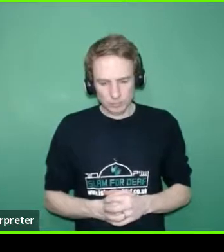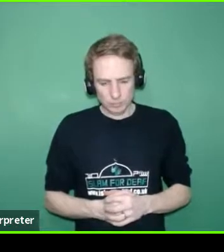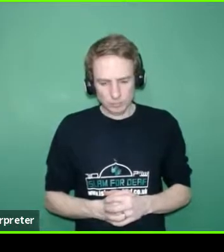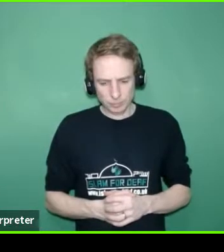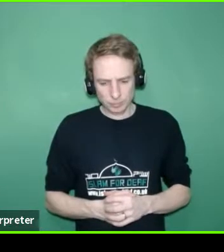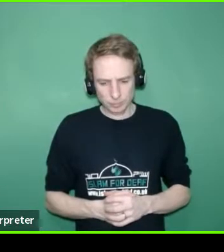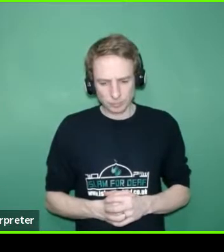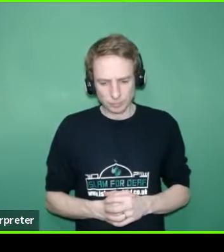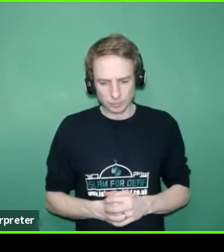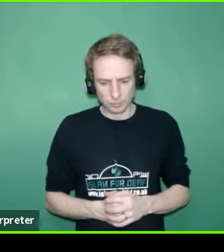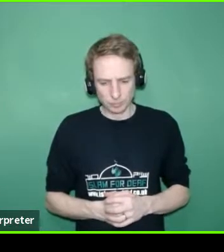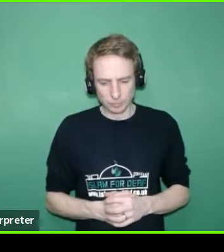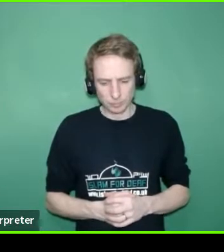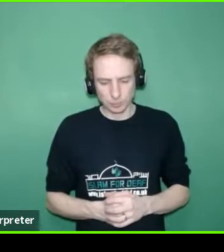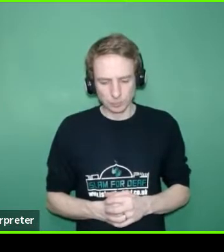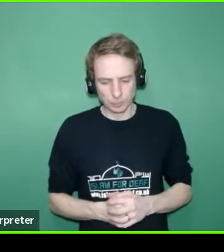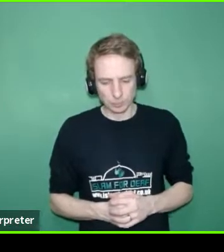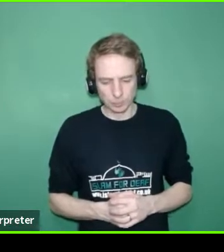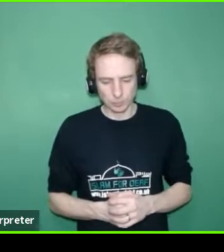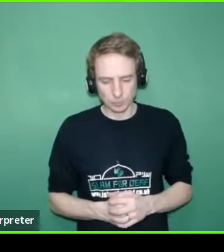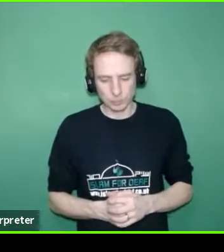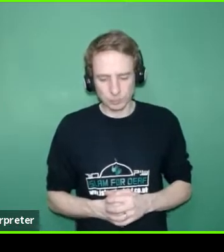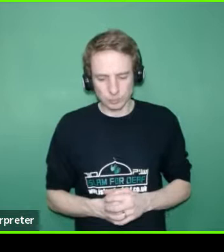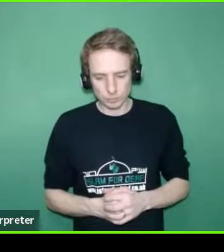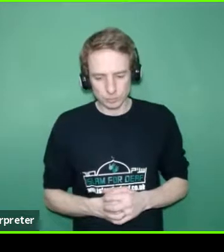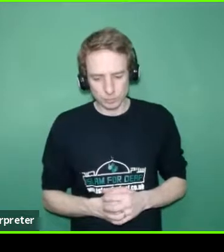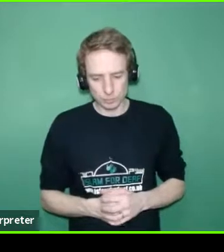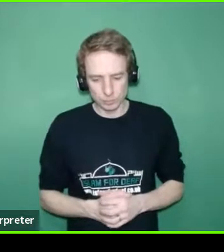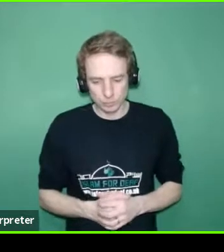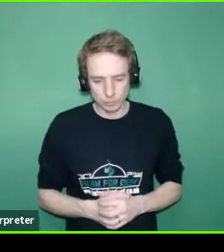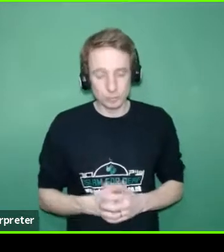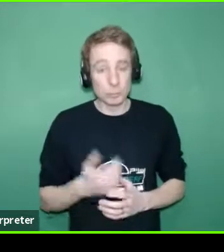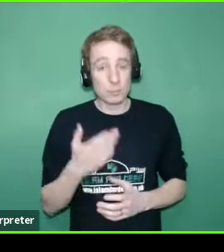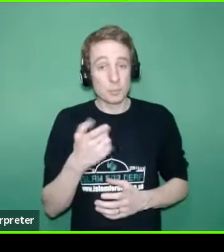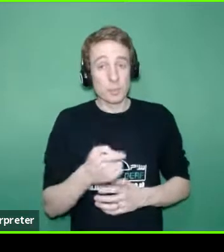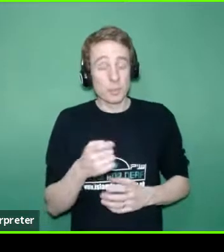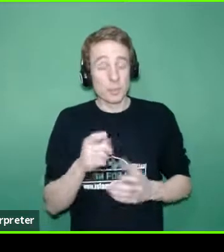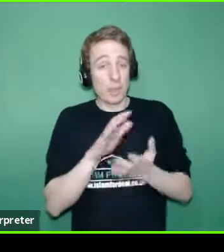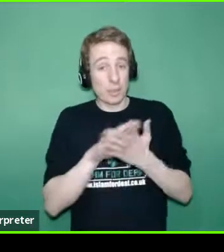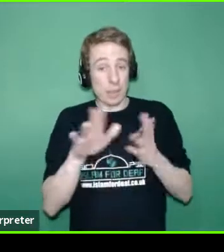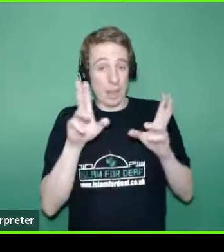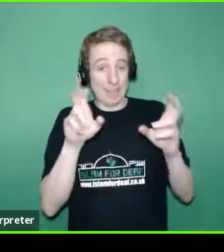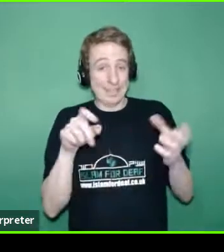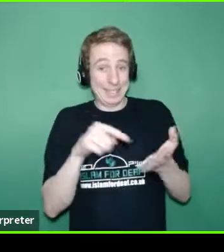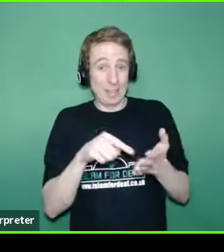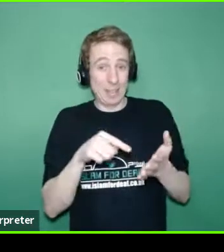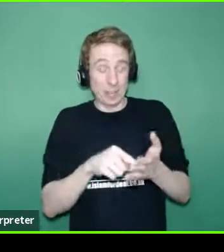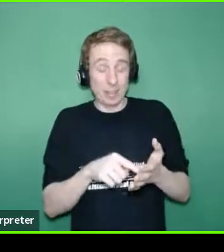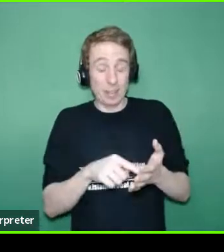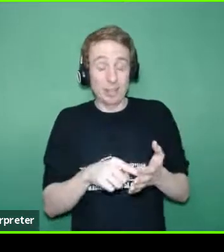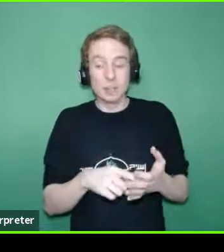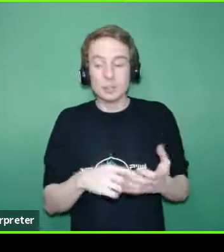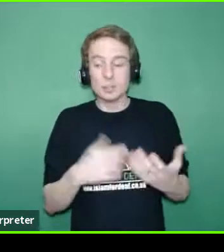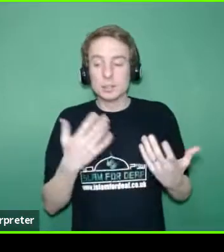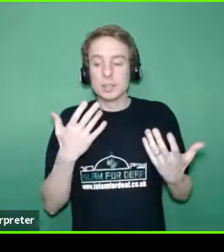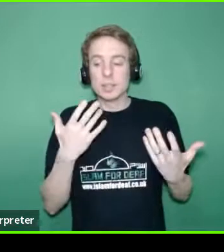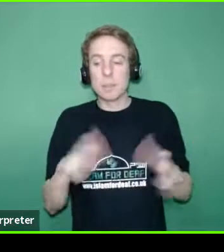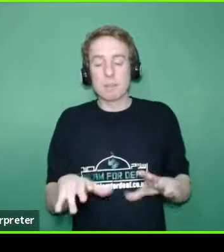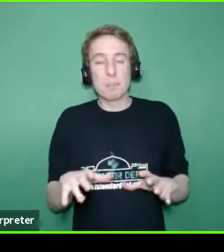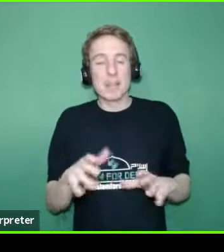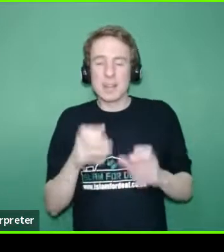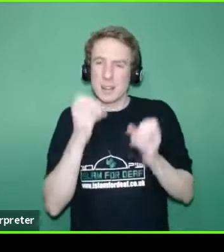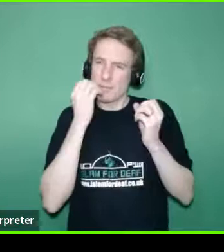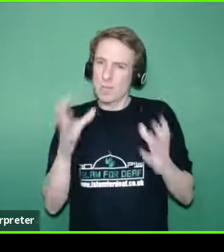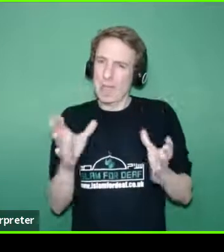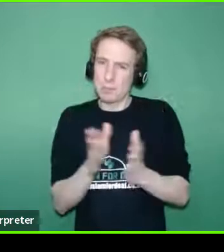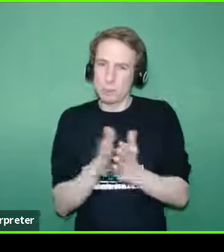And this narration, it's been reported in a very famous book, a book that I'll give the Arabic name and then I'll translate